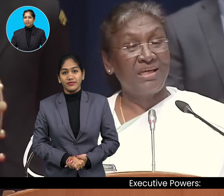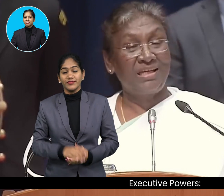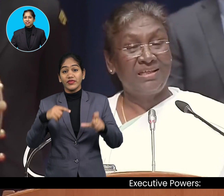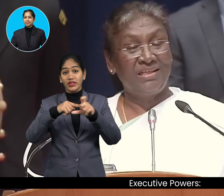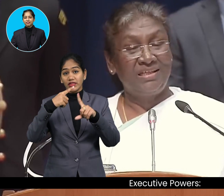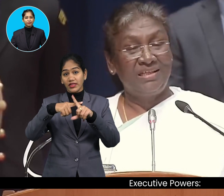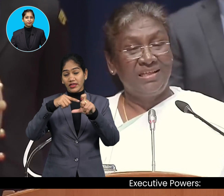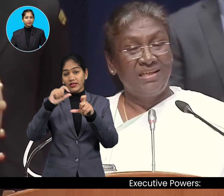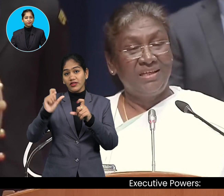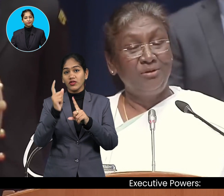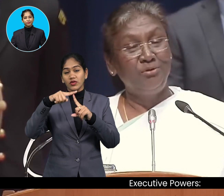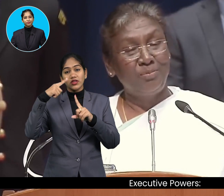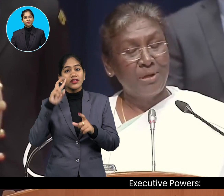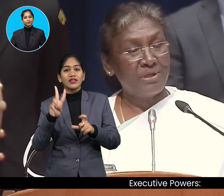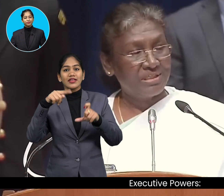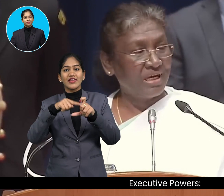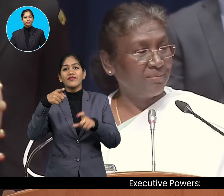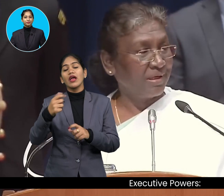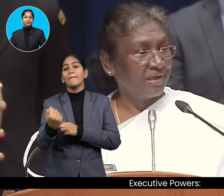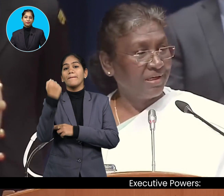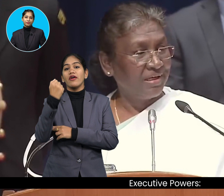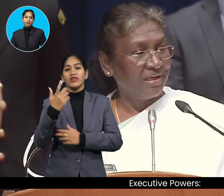Executive powers.